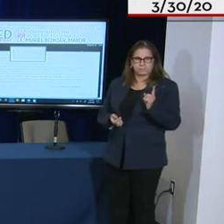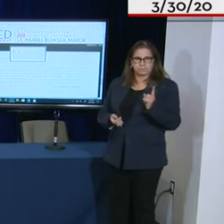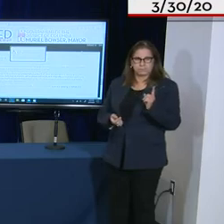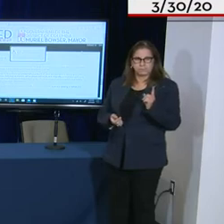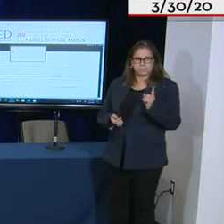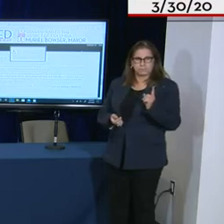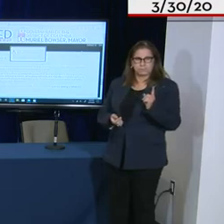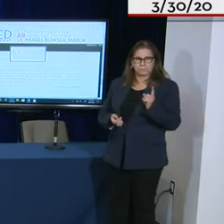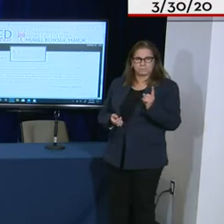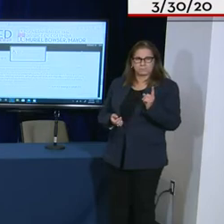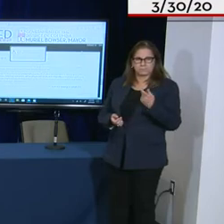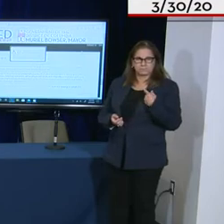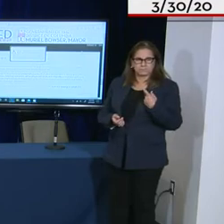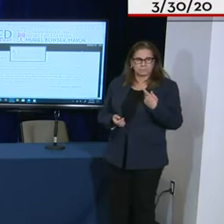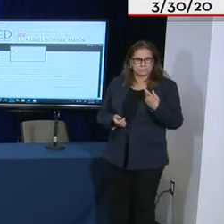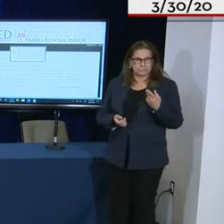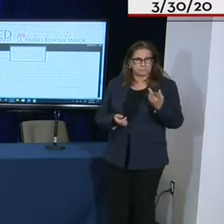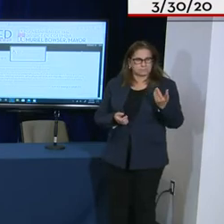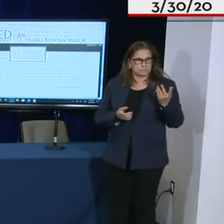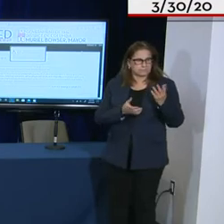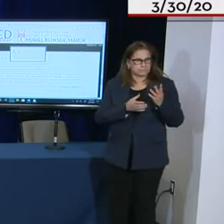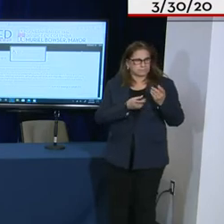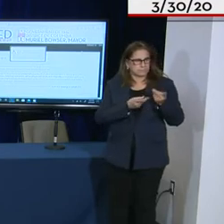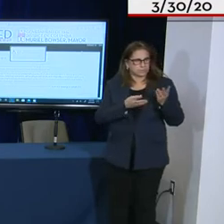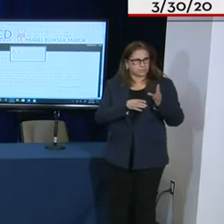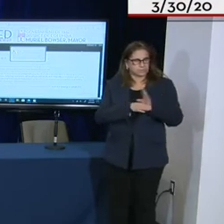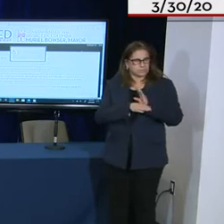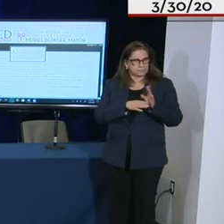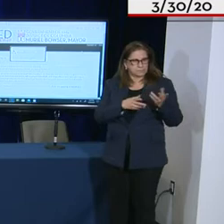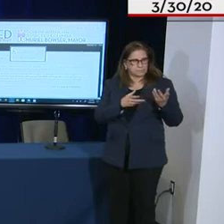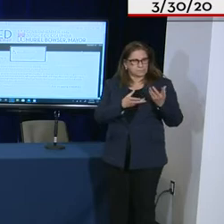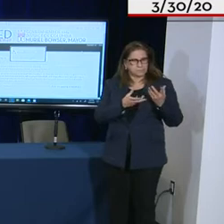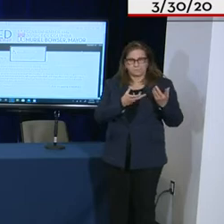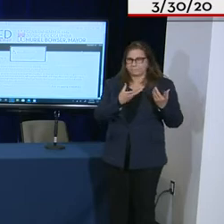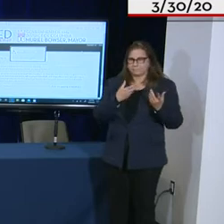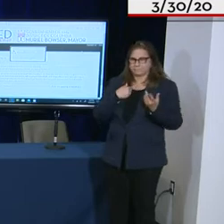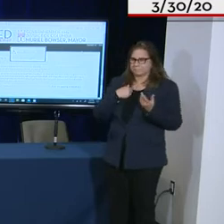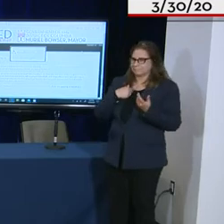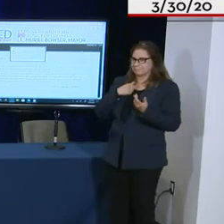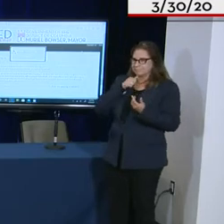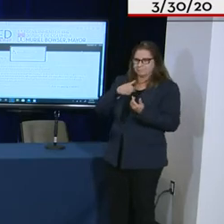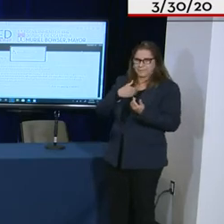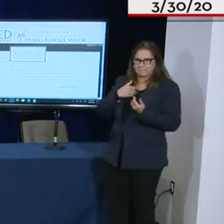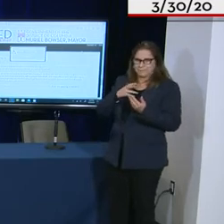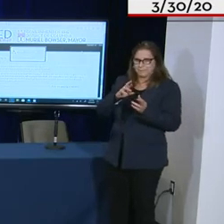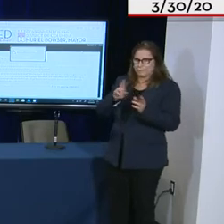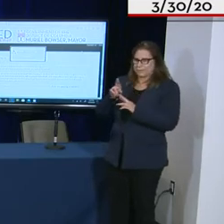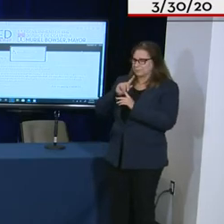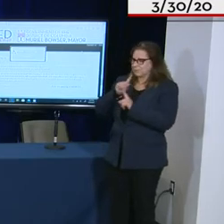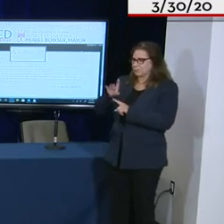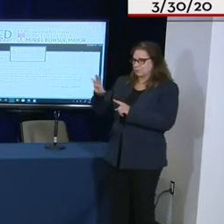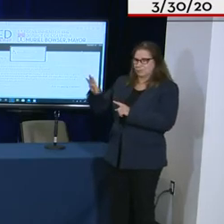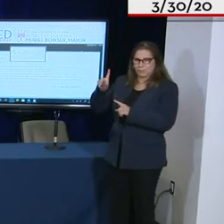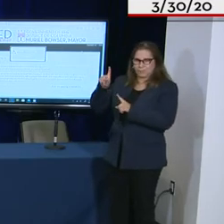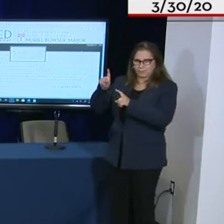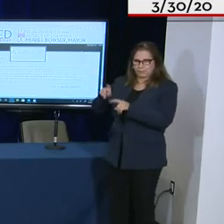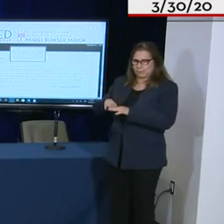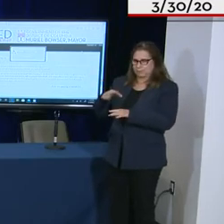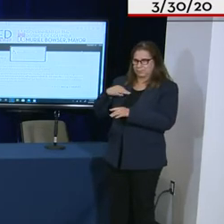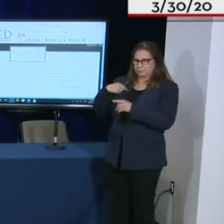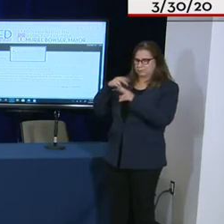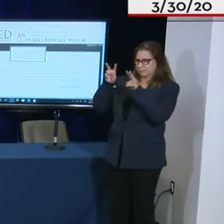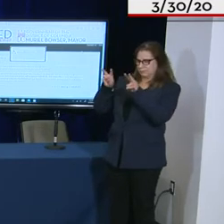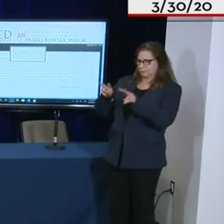to, are not fully equipped and prepared to answer all the questions that are on the grant application, but have submitted